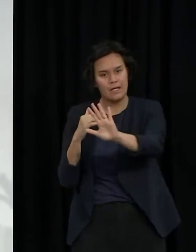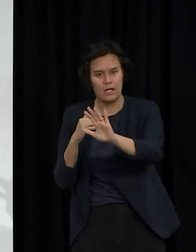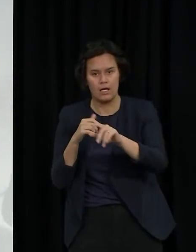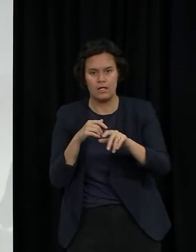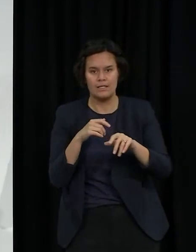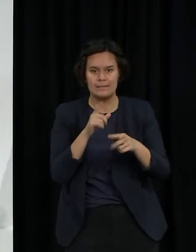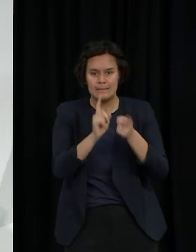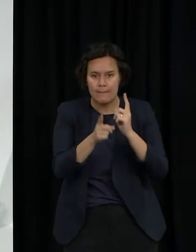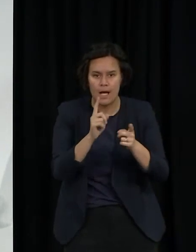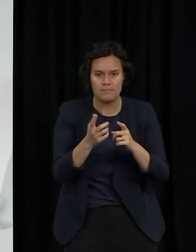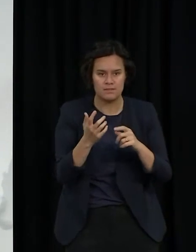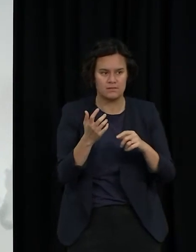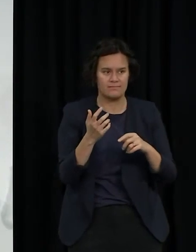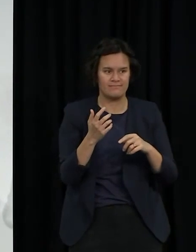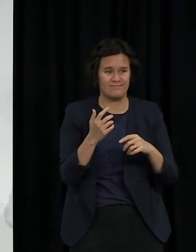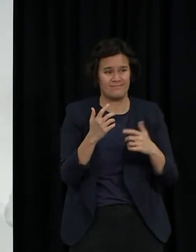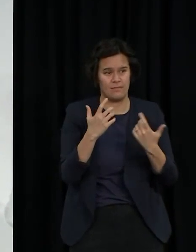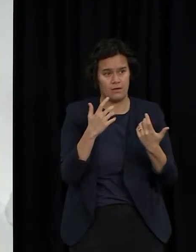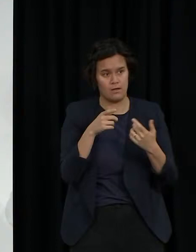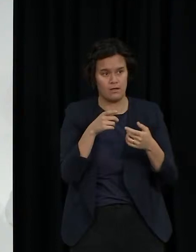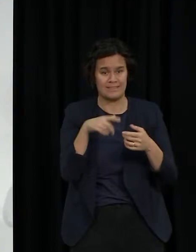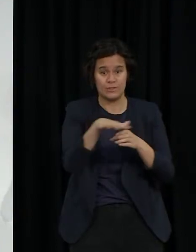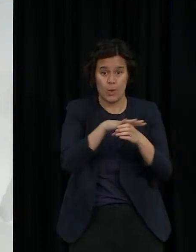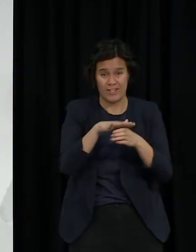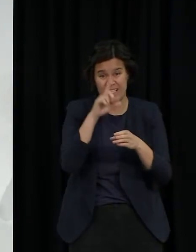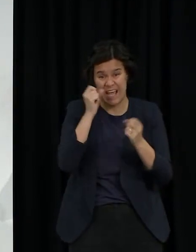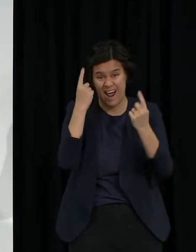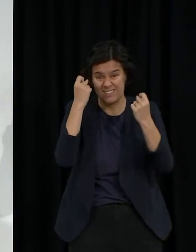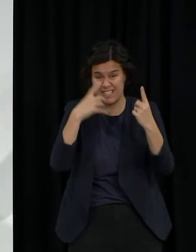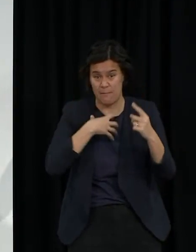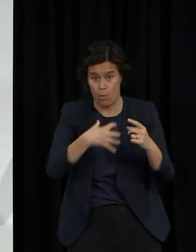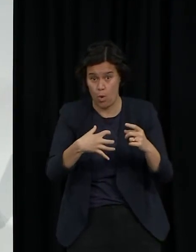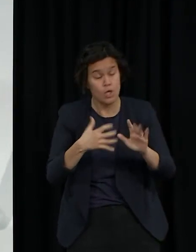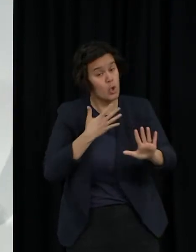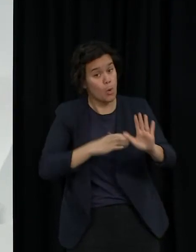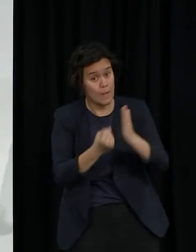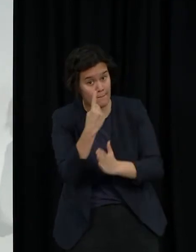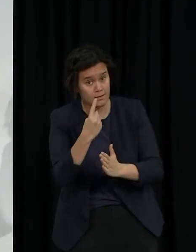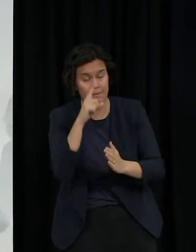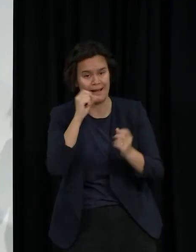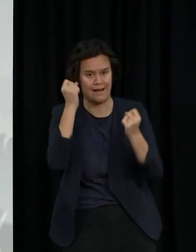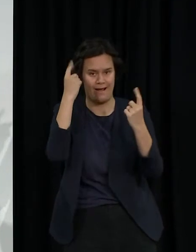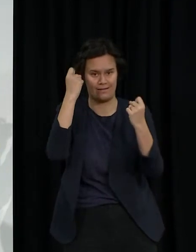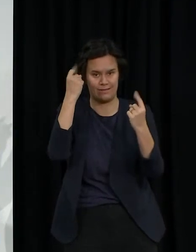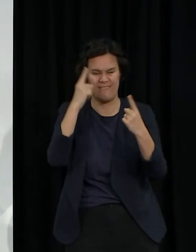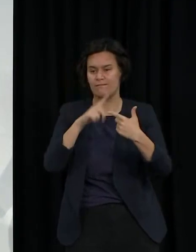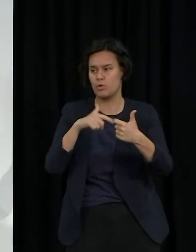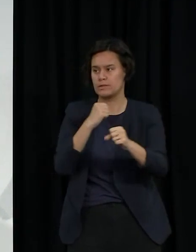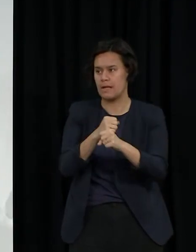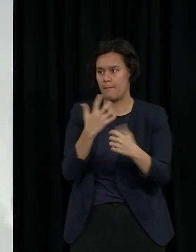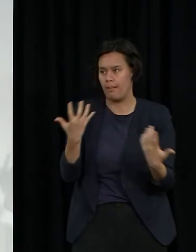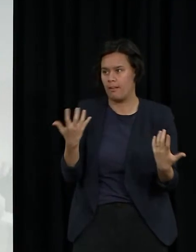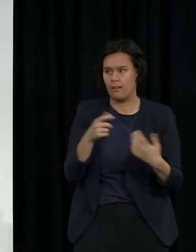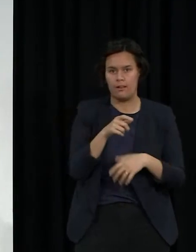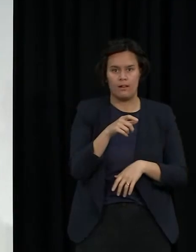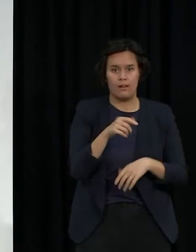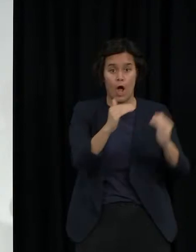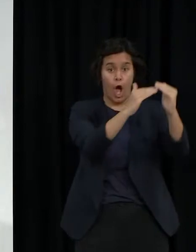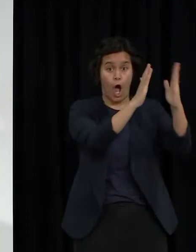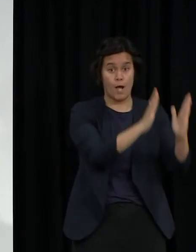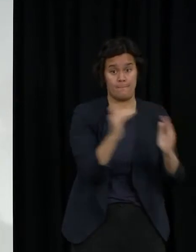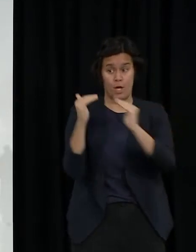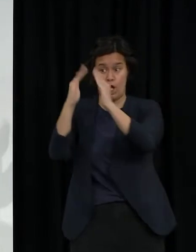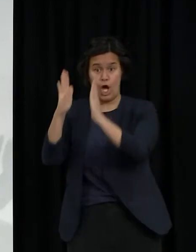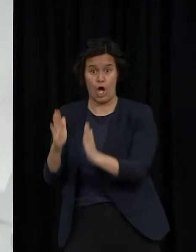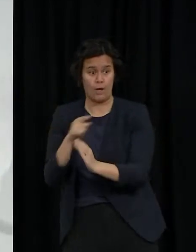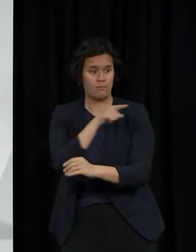the delivery of a food parcel or something like that. Clearly, we don't want that. Clearly, we want people to stick to their bubbles, but from time